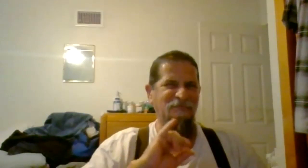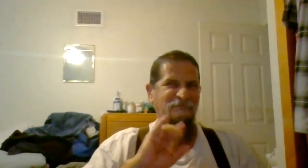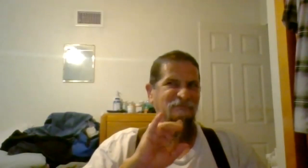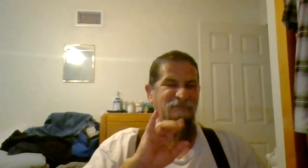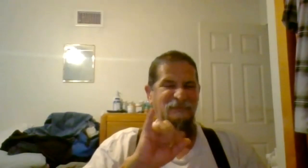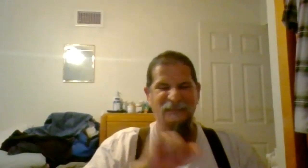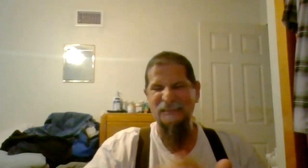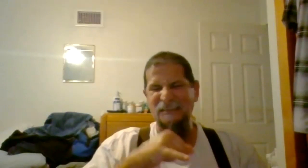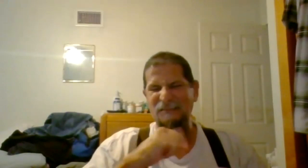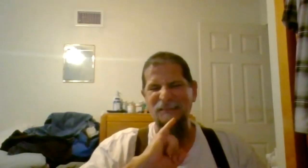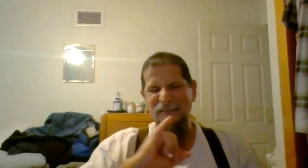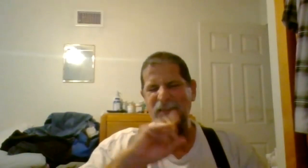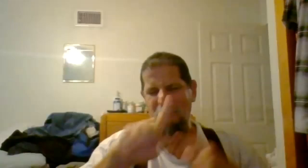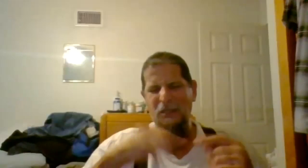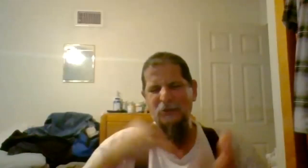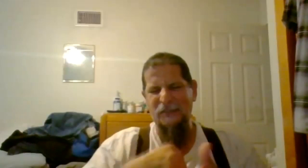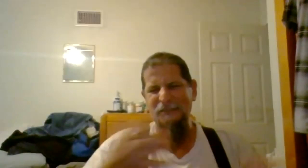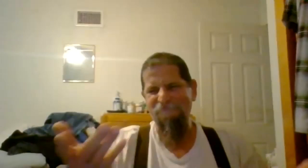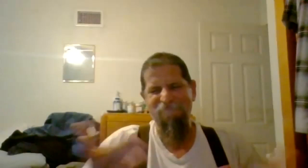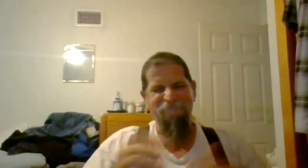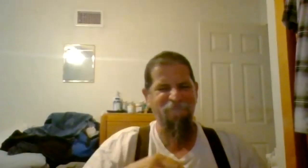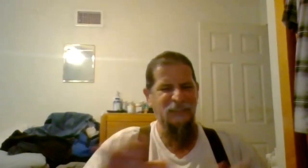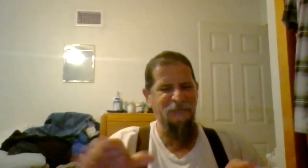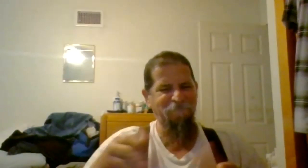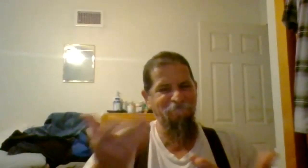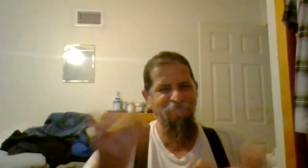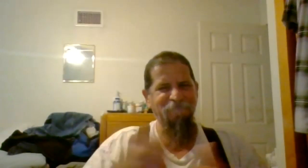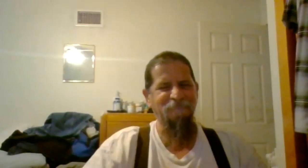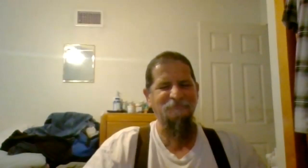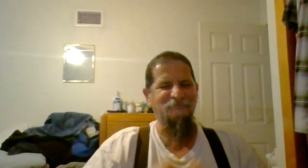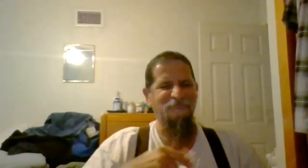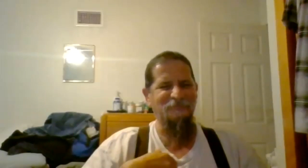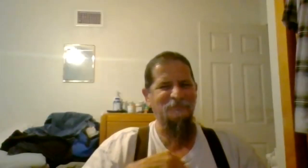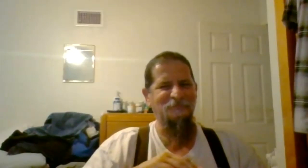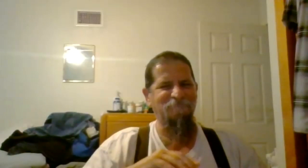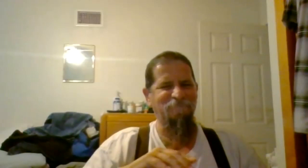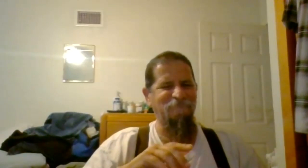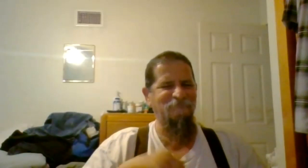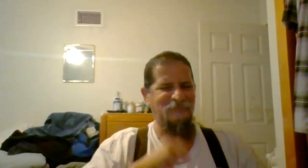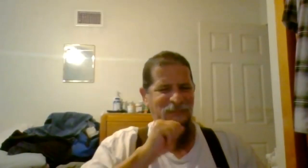it. Yeah, that's pretty much all. That's me.